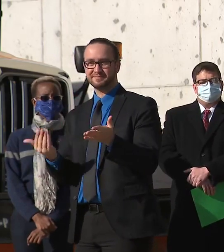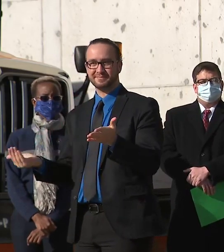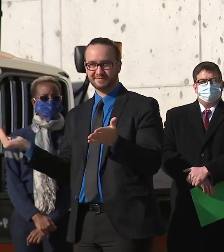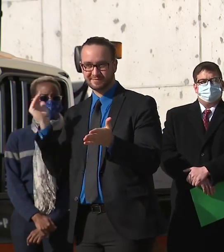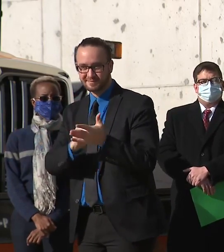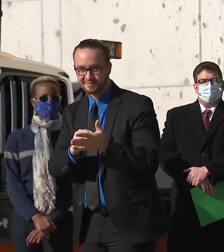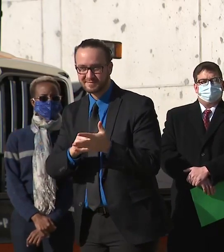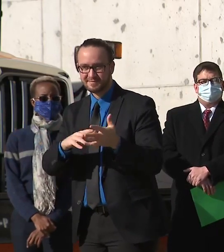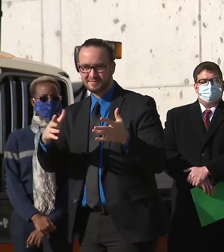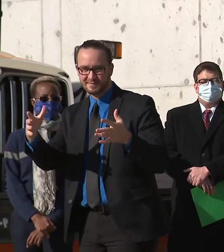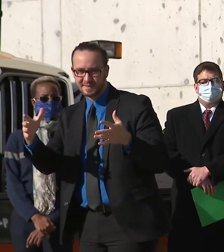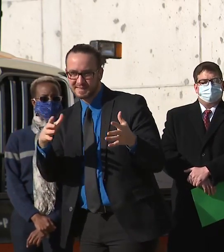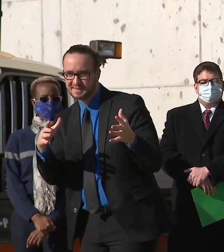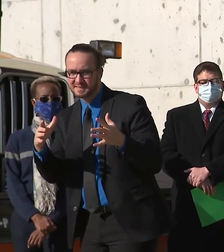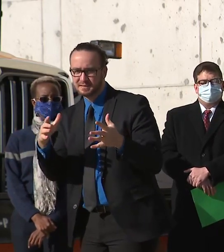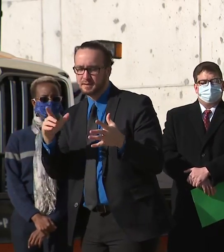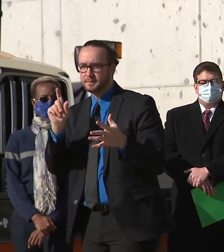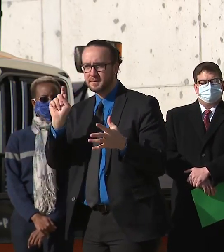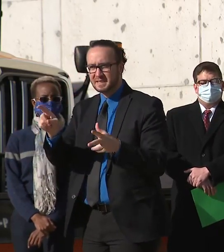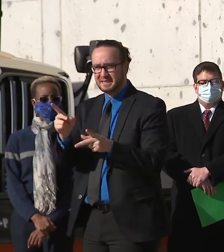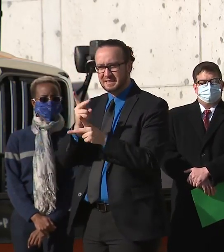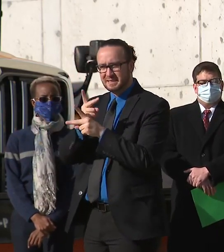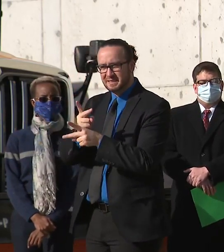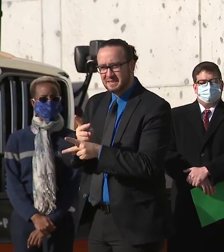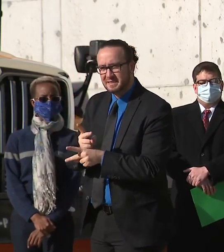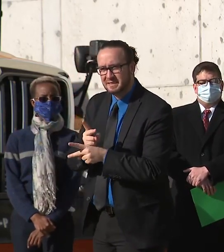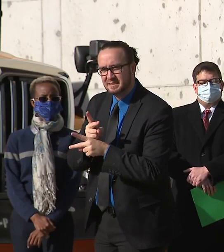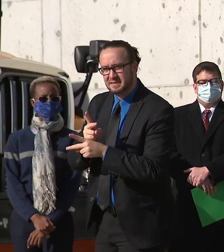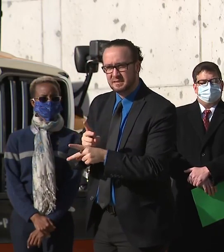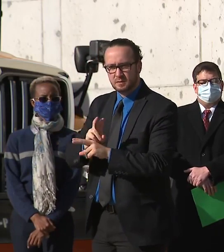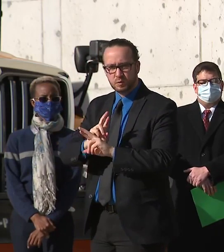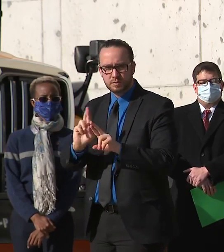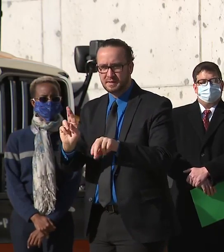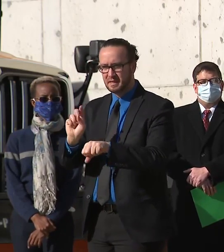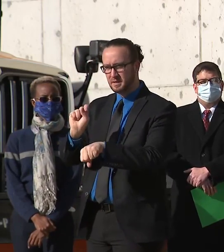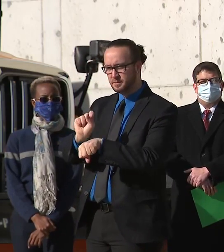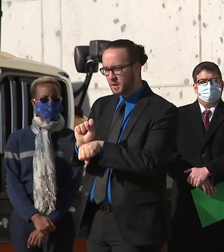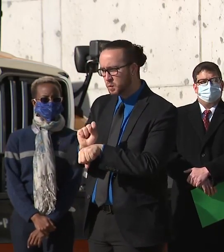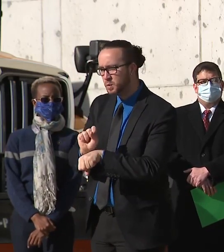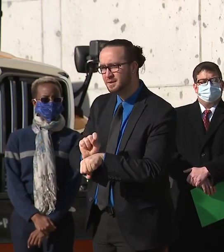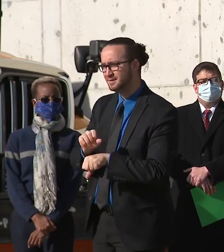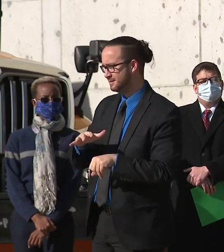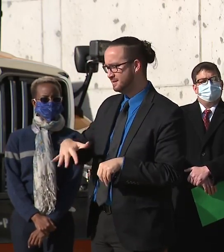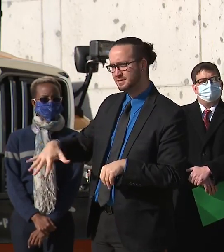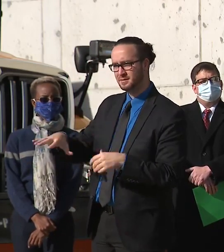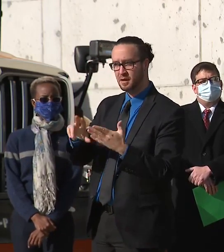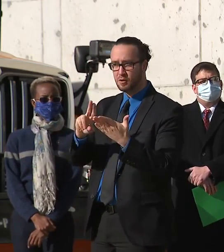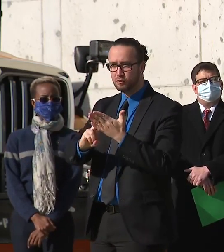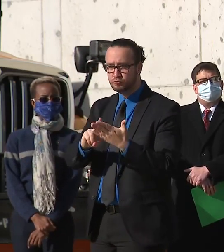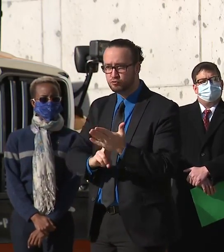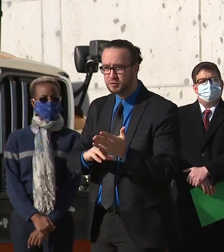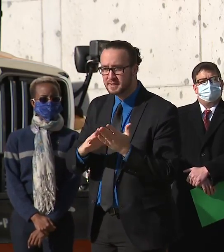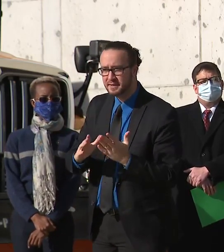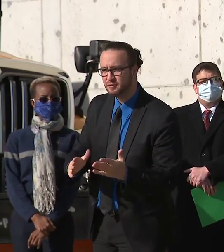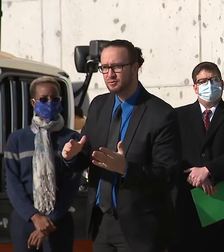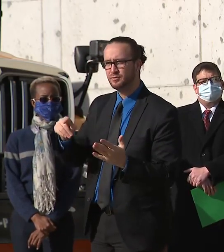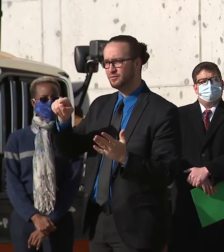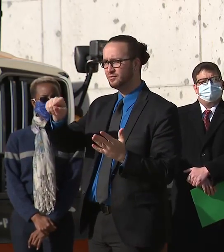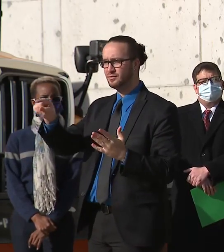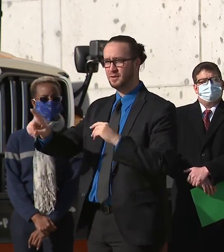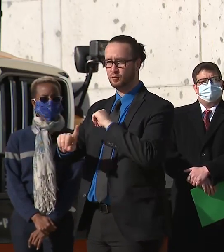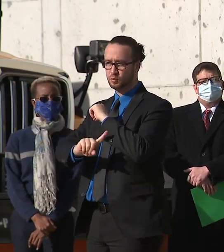keep our employees safe and our contractors safe. Trash and recycling are handled by the same crews. Due to